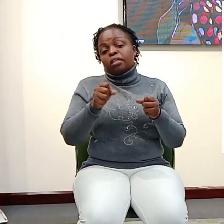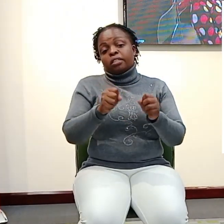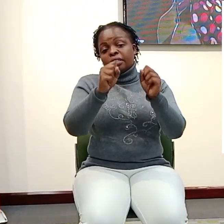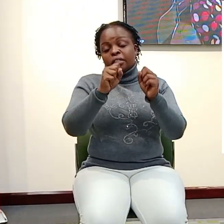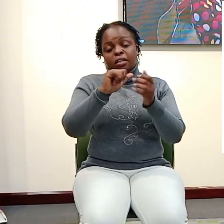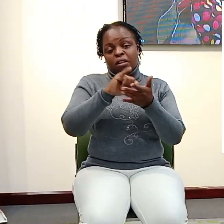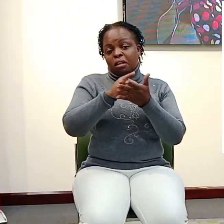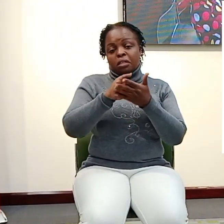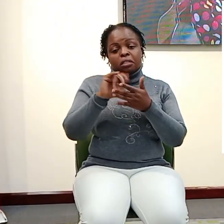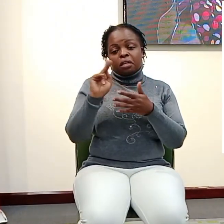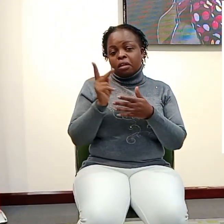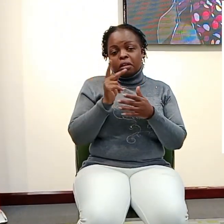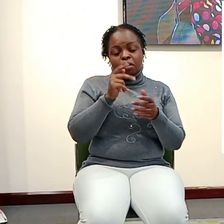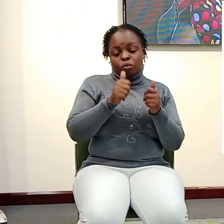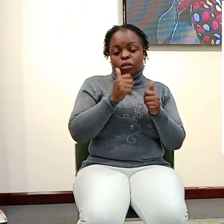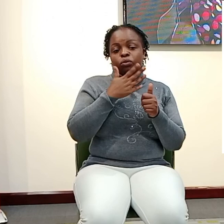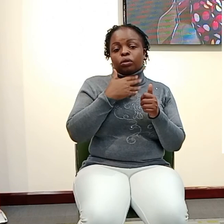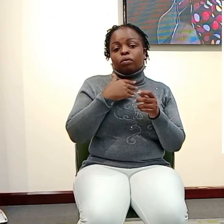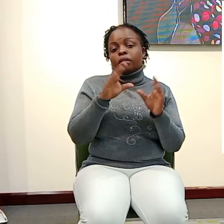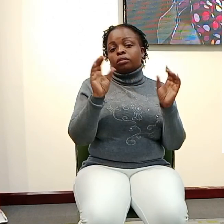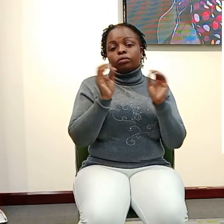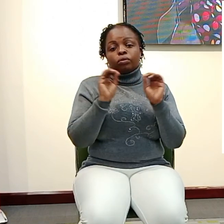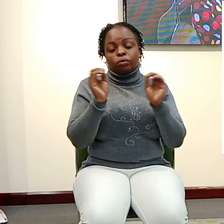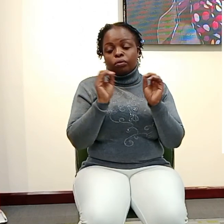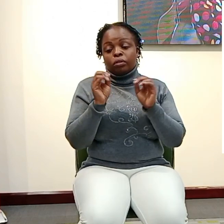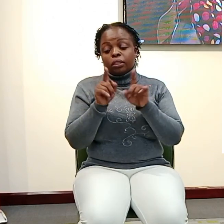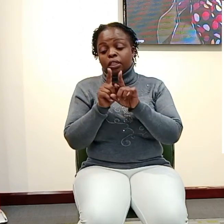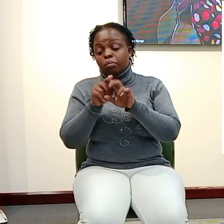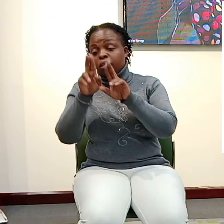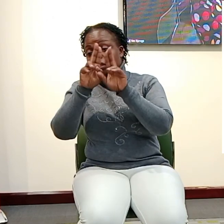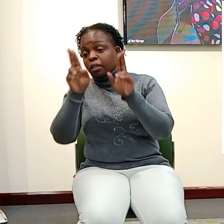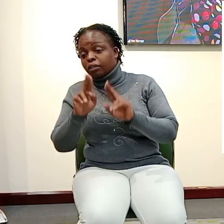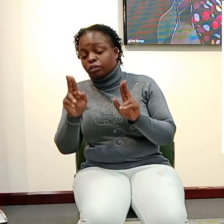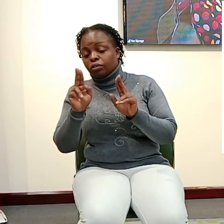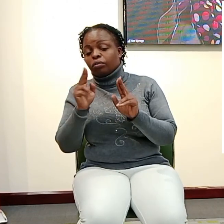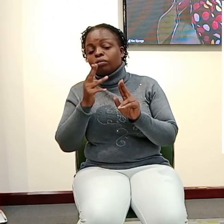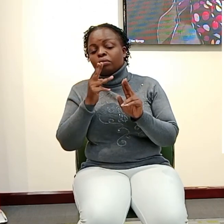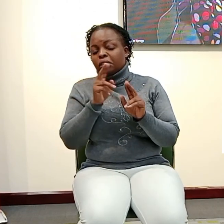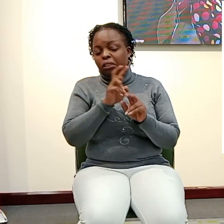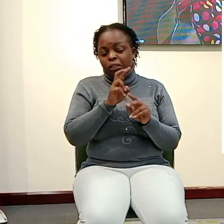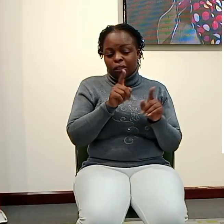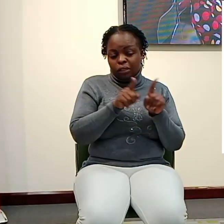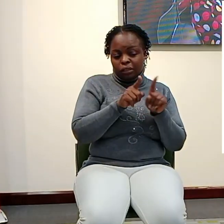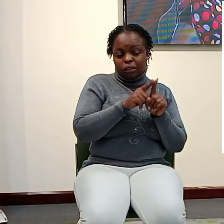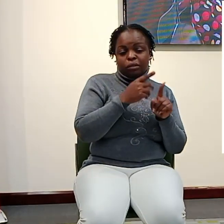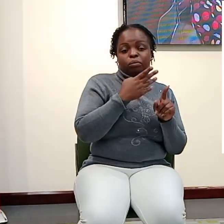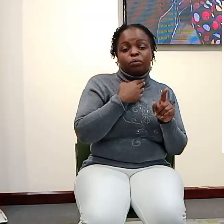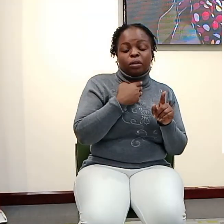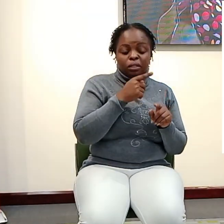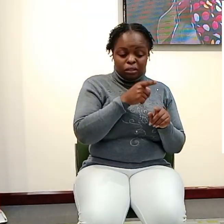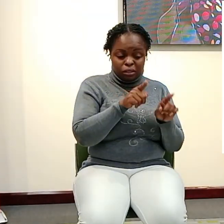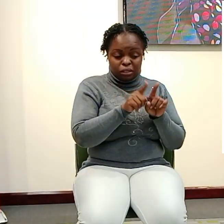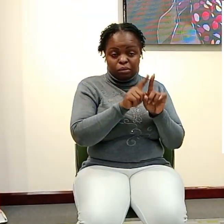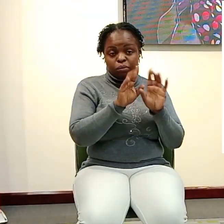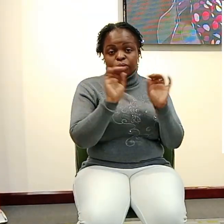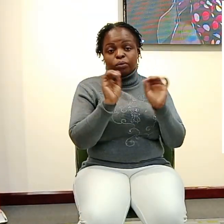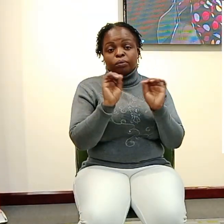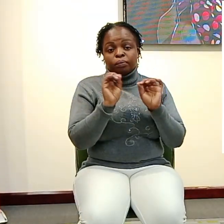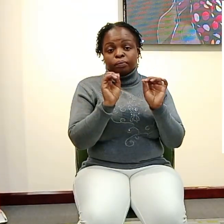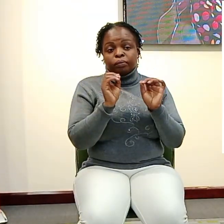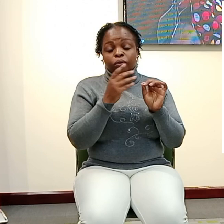Kenya that any of us internationally perceive as the country with whom we want to